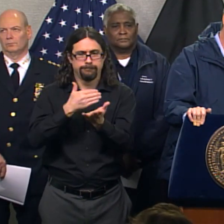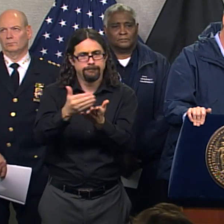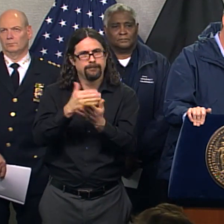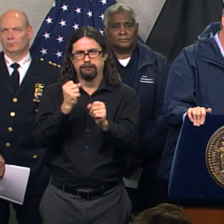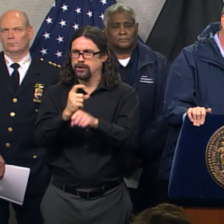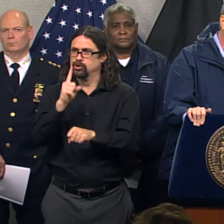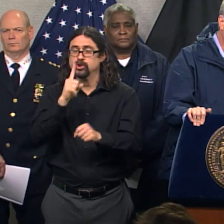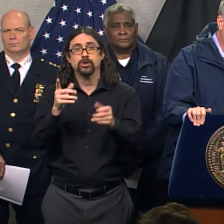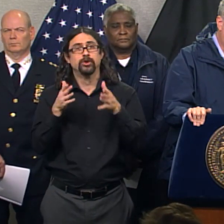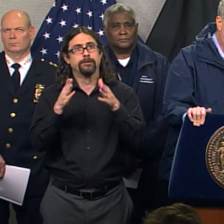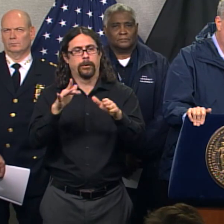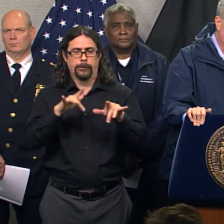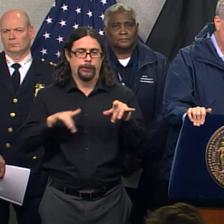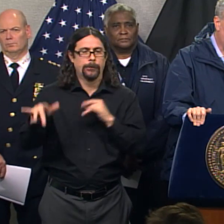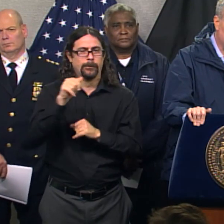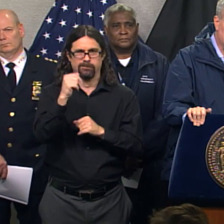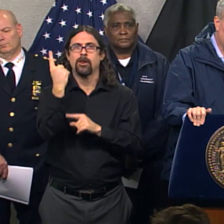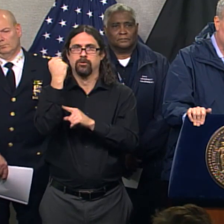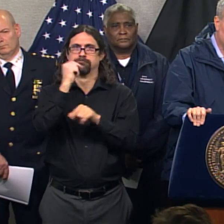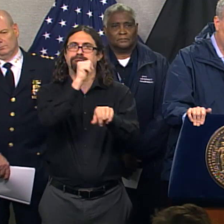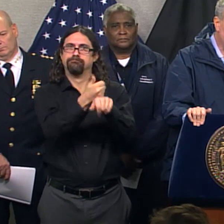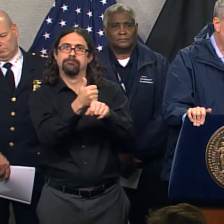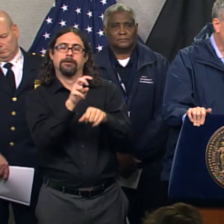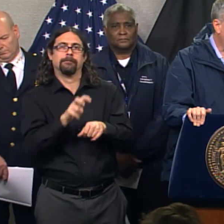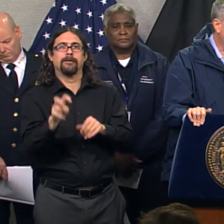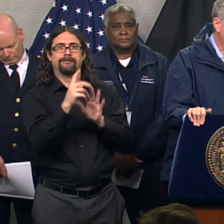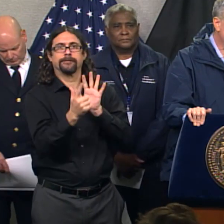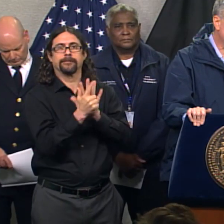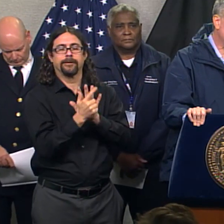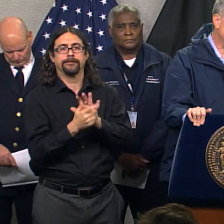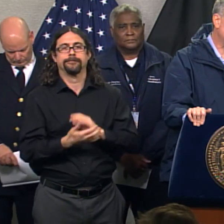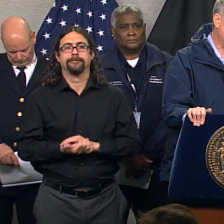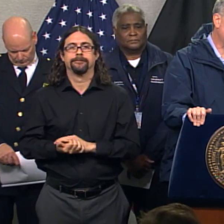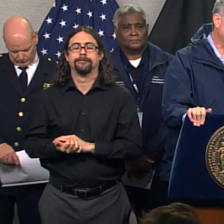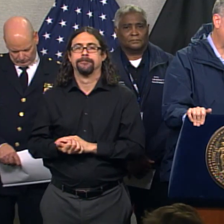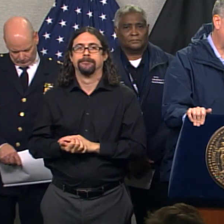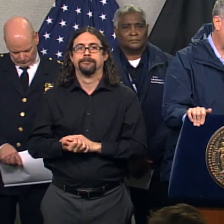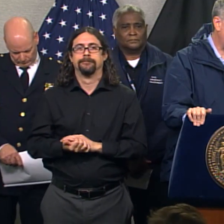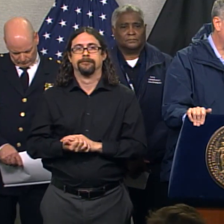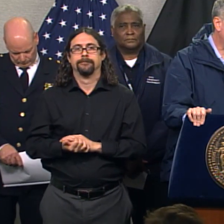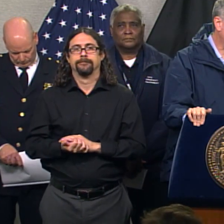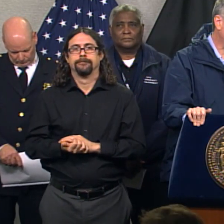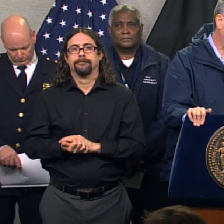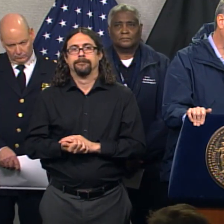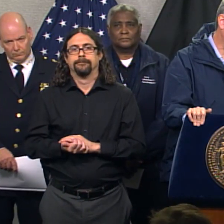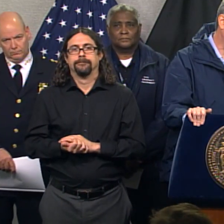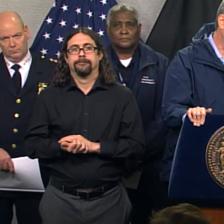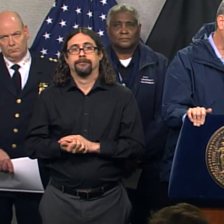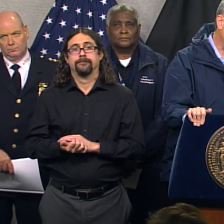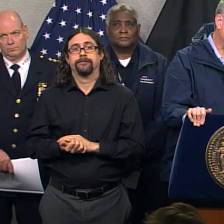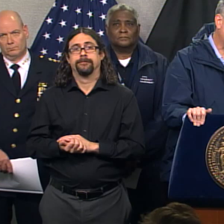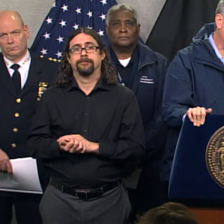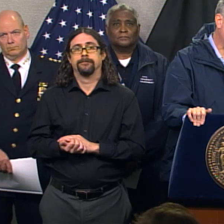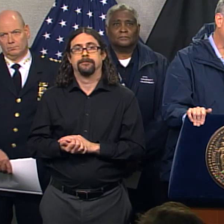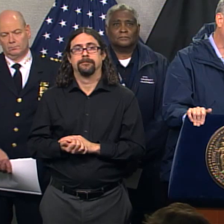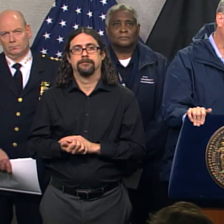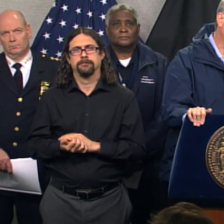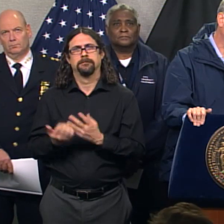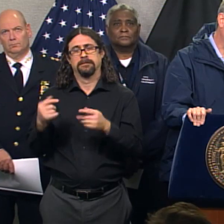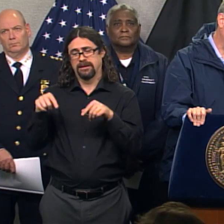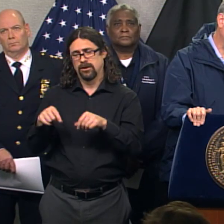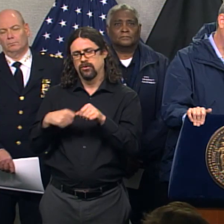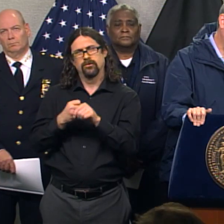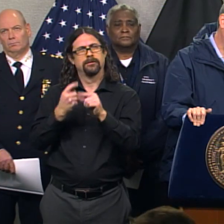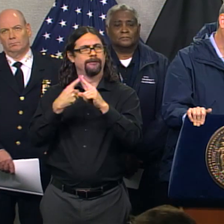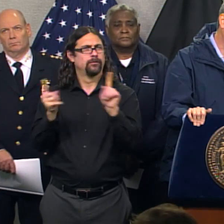absolutely amazing. But in this case, this is very concentrated snow. Again, we think by even as early as 12 or 1,